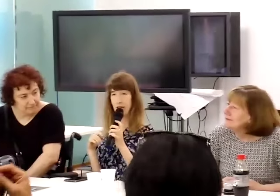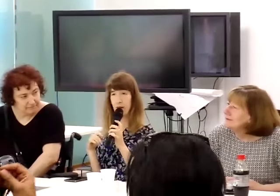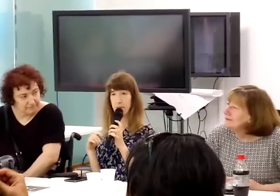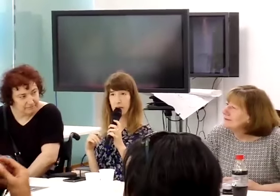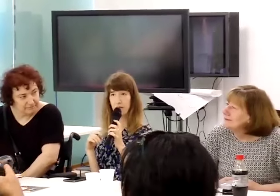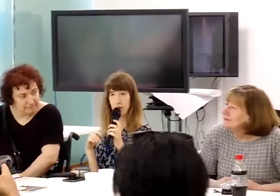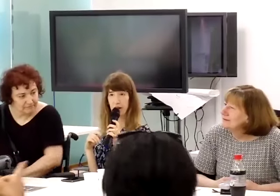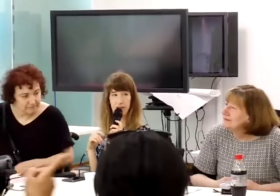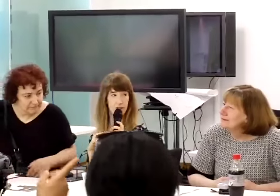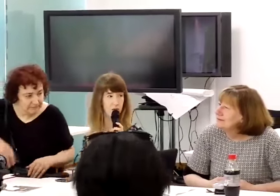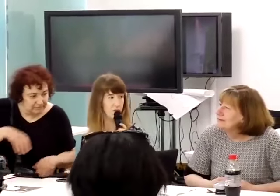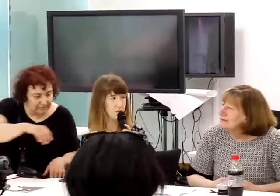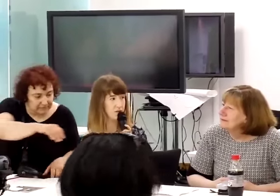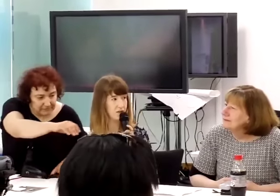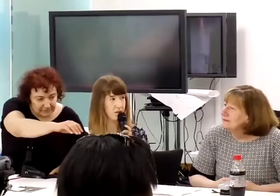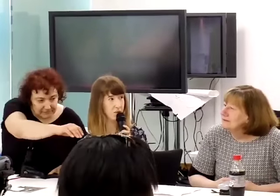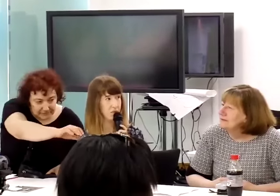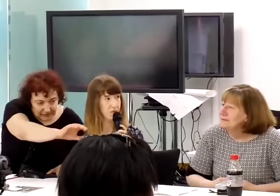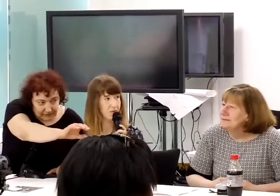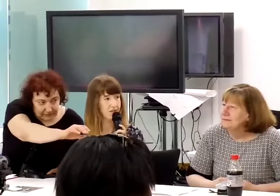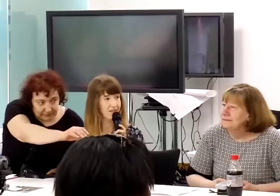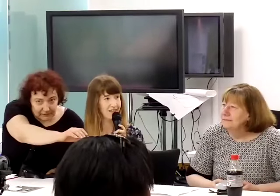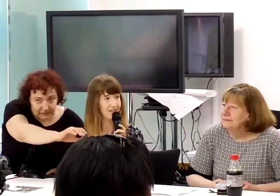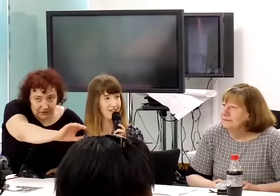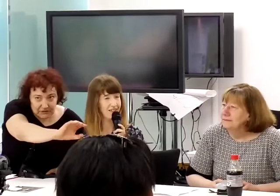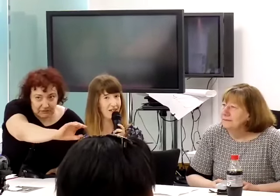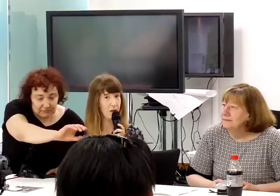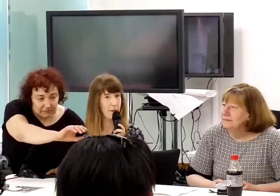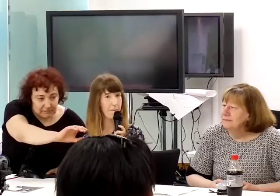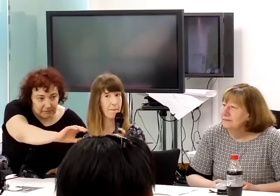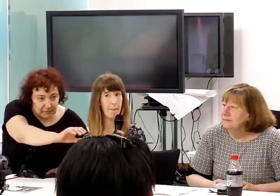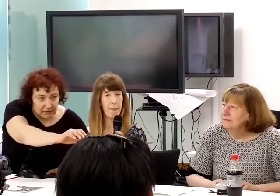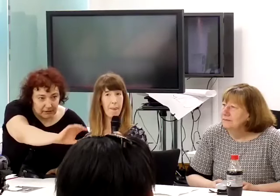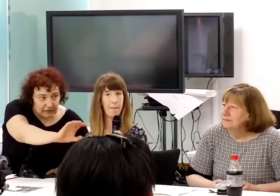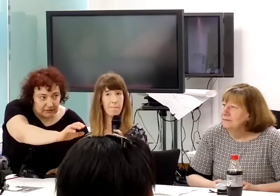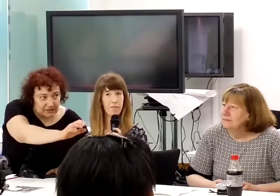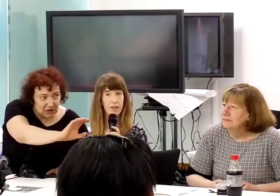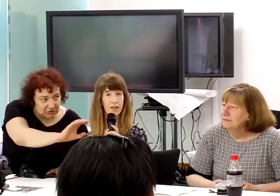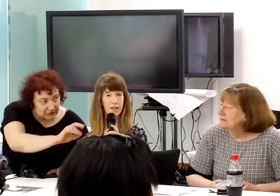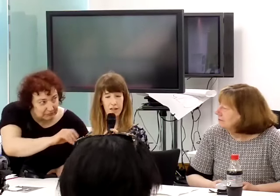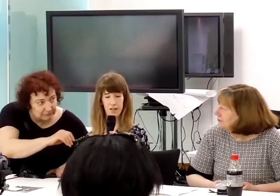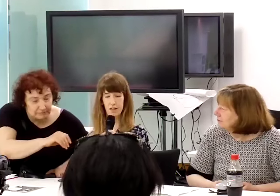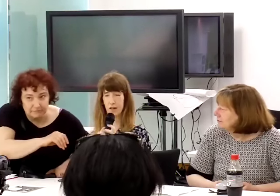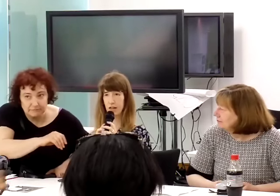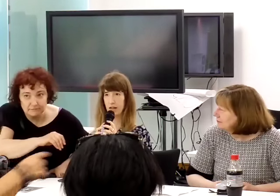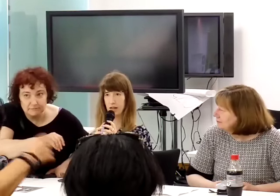filming events, if you'd like to. Also, I said the microphone at it.